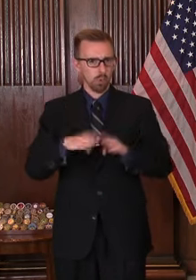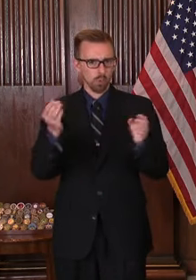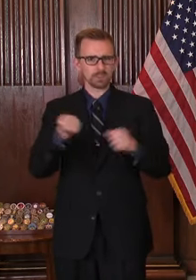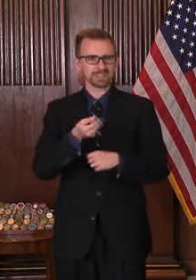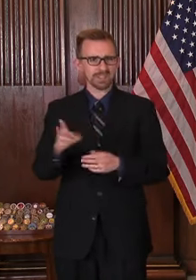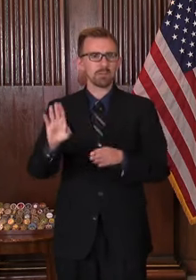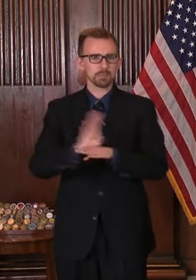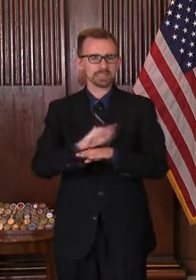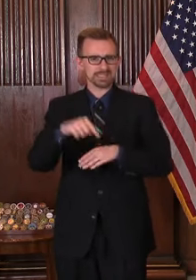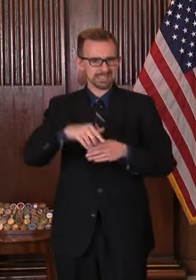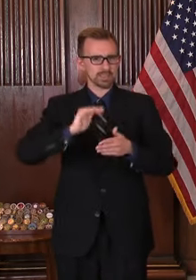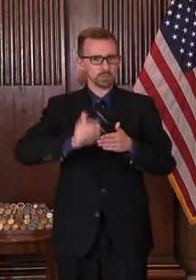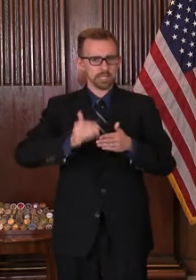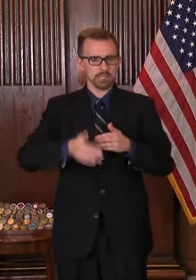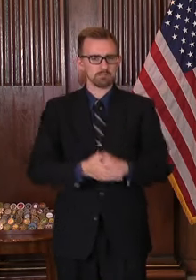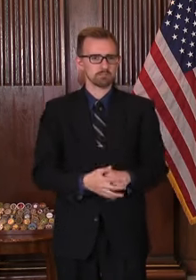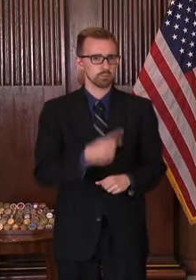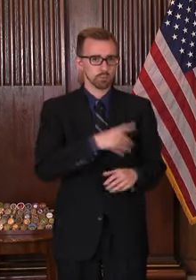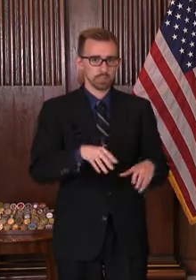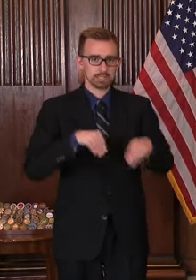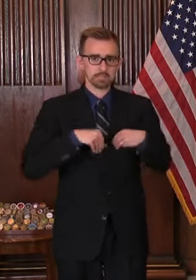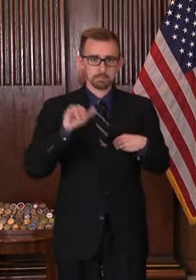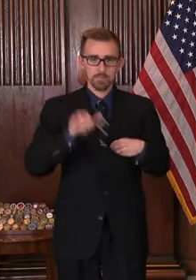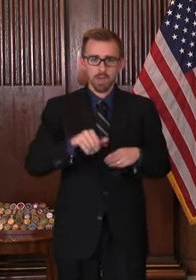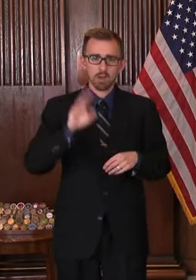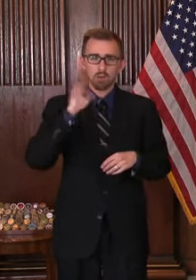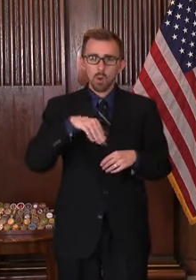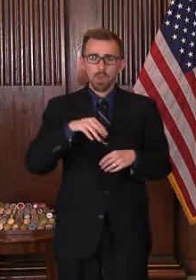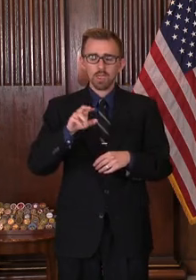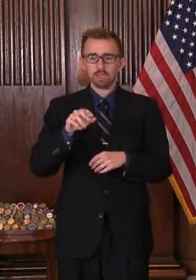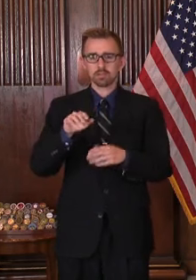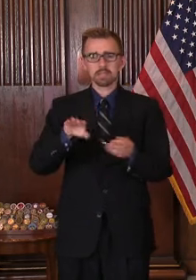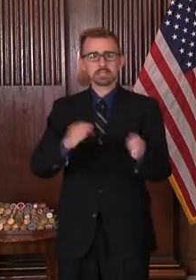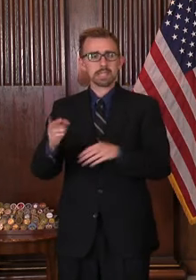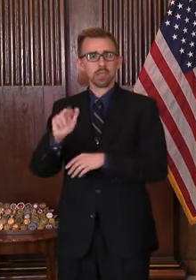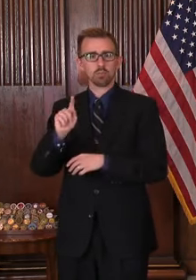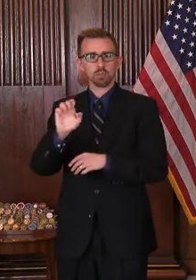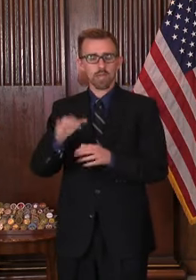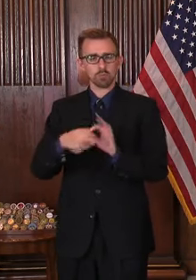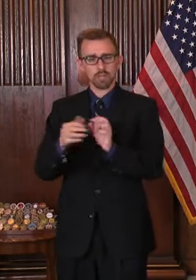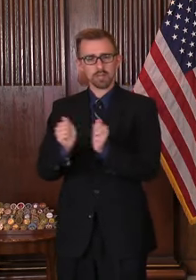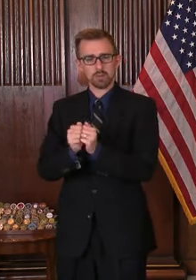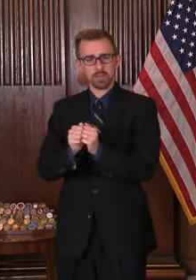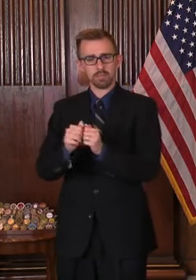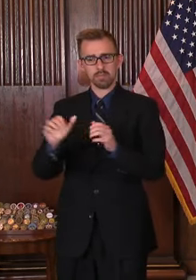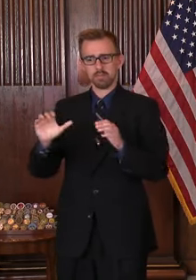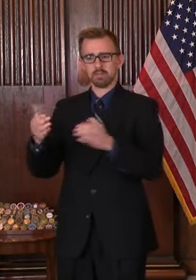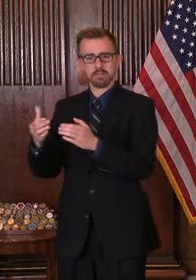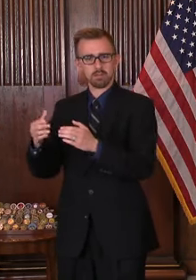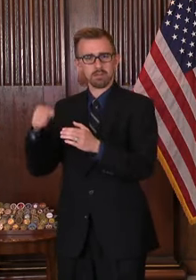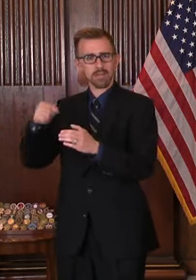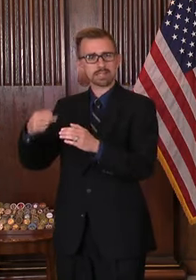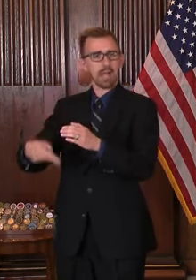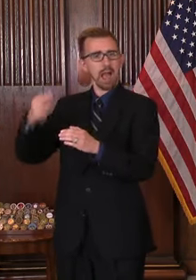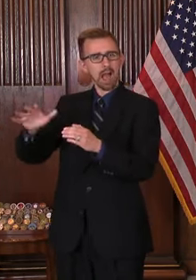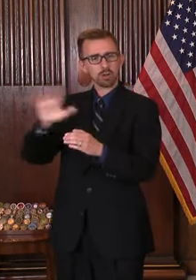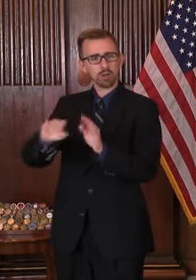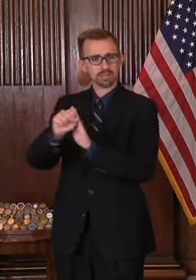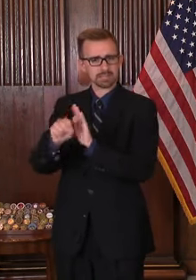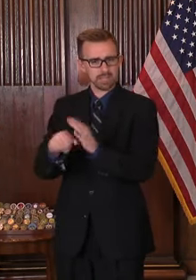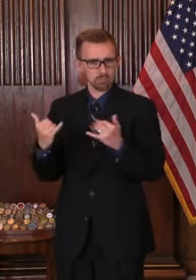this weekend. Are you okay with that, knowing that its mortality rate based on number of cases and population is one of the highest in the state right